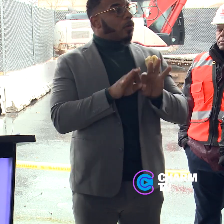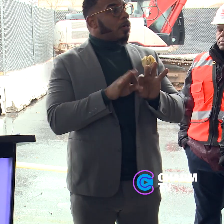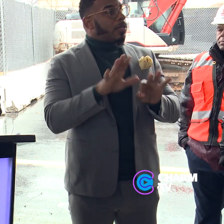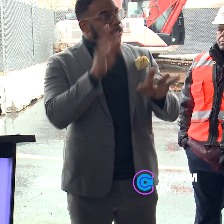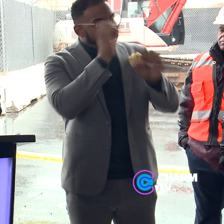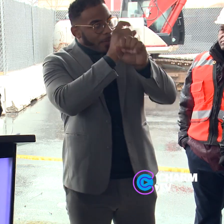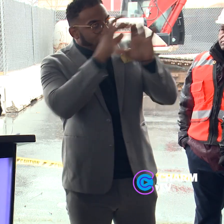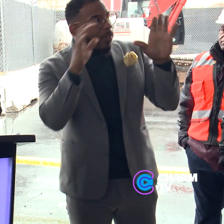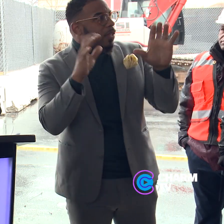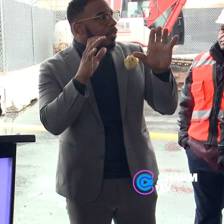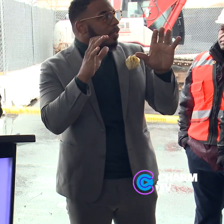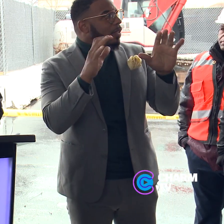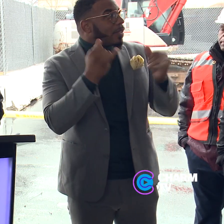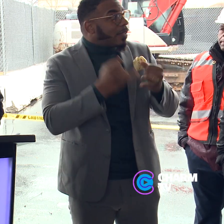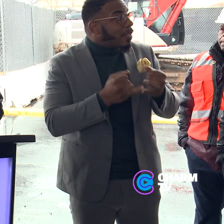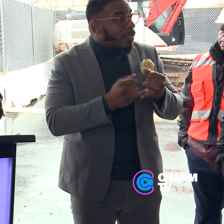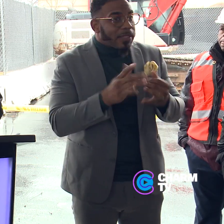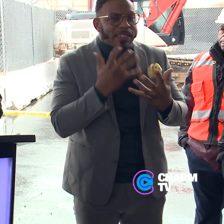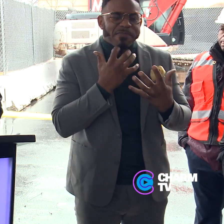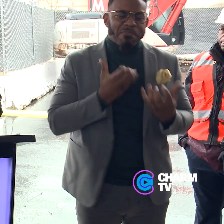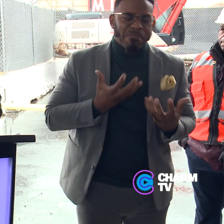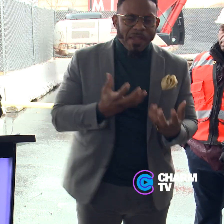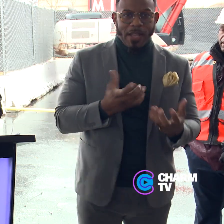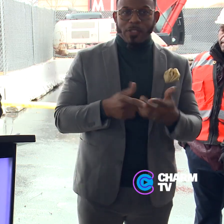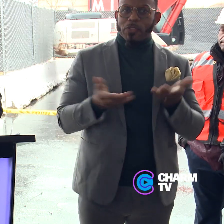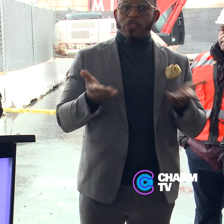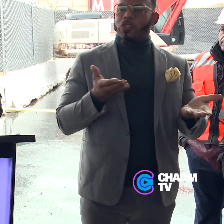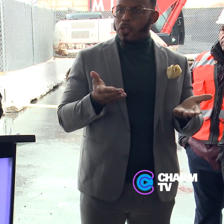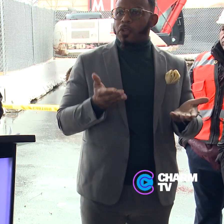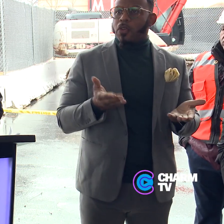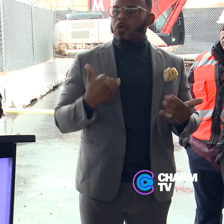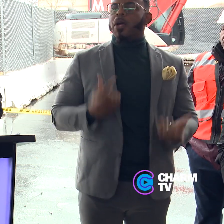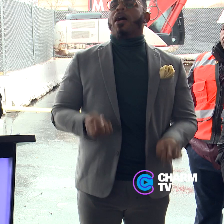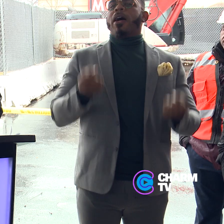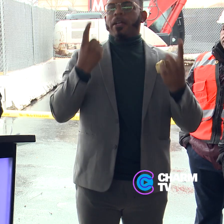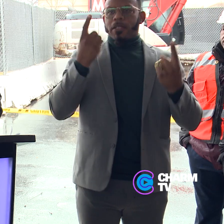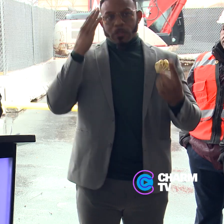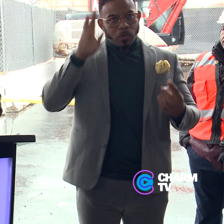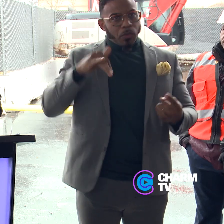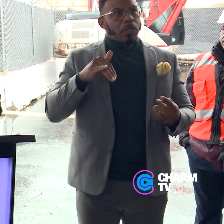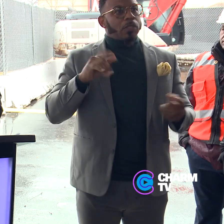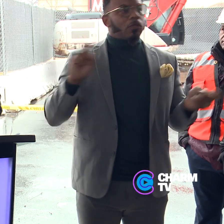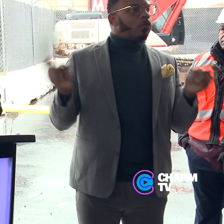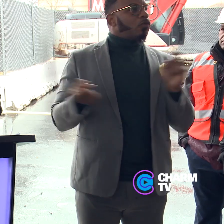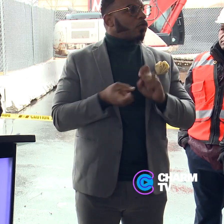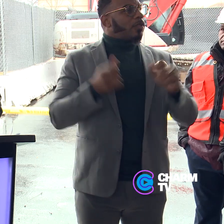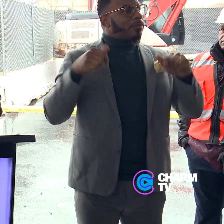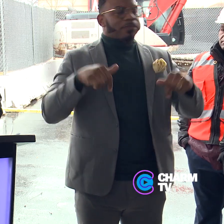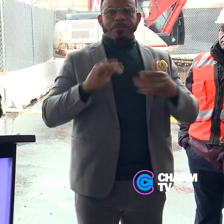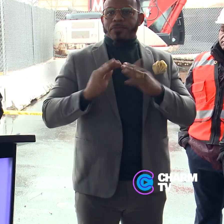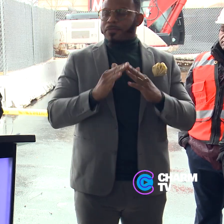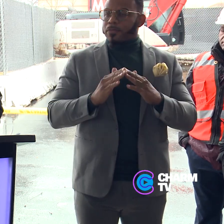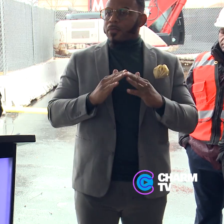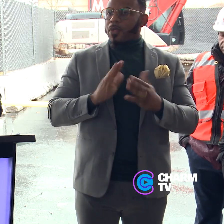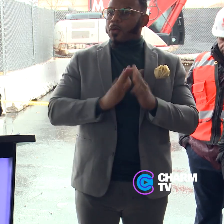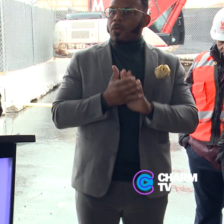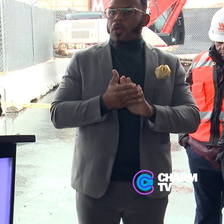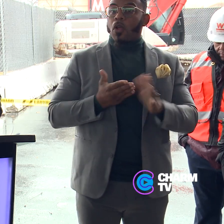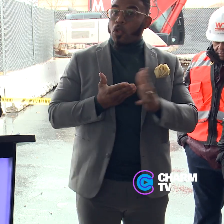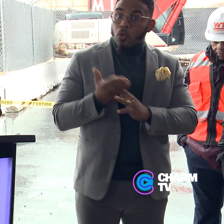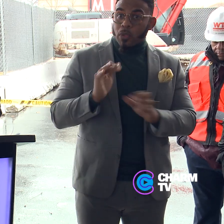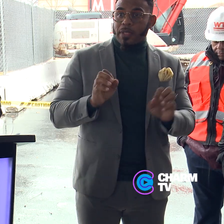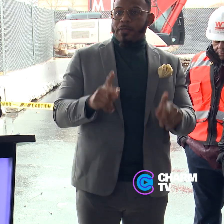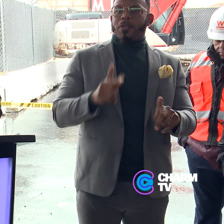his vision, and lastly, his passion to serve, that we understand and know what the transformation of this community through